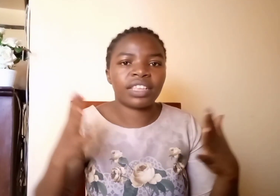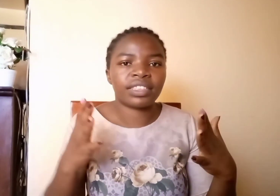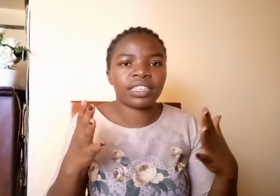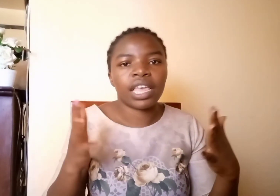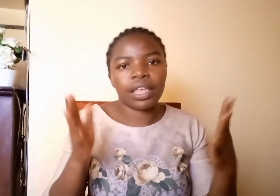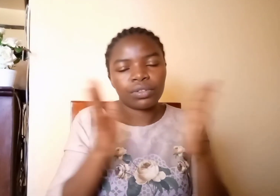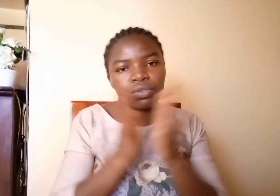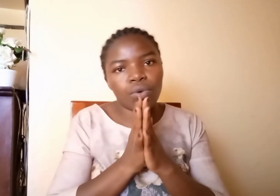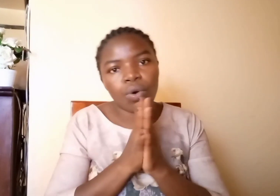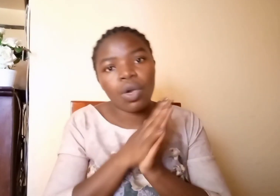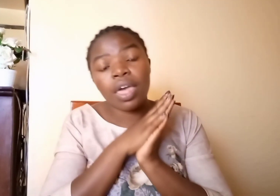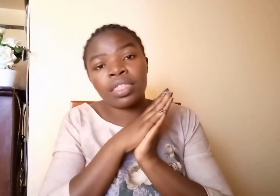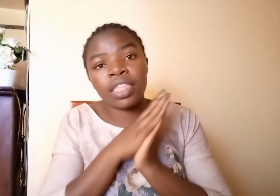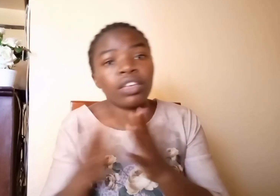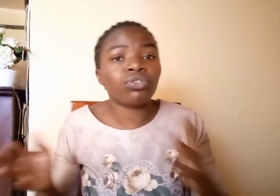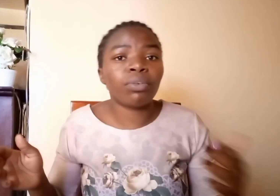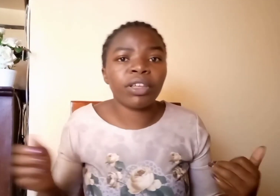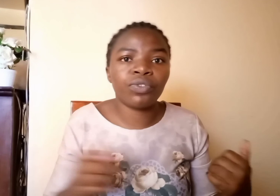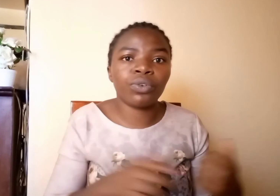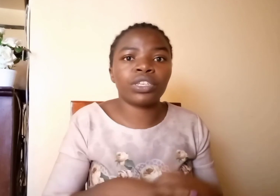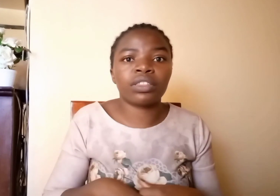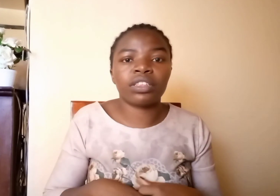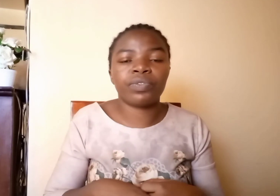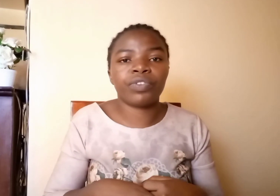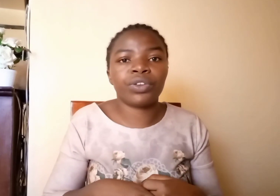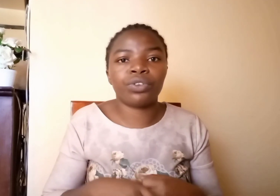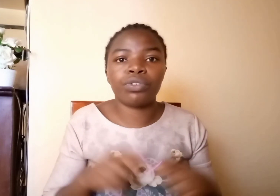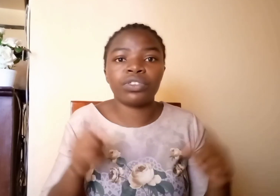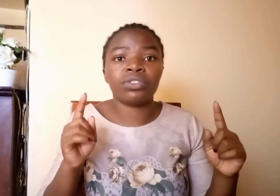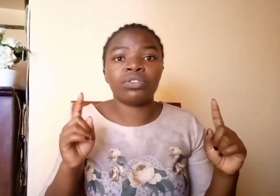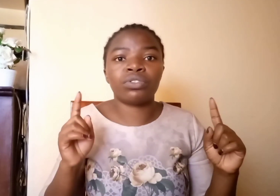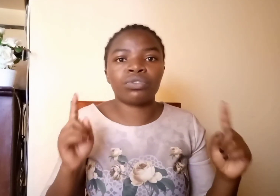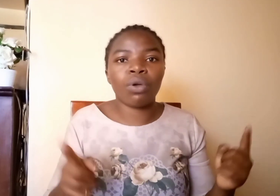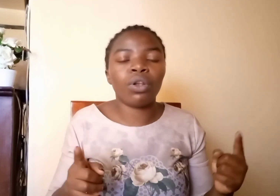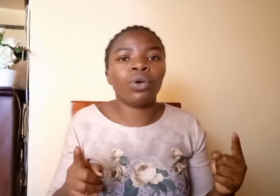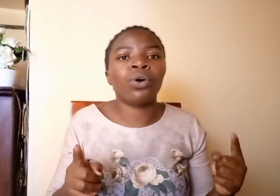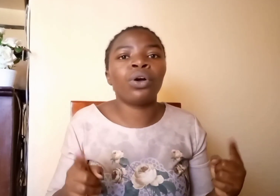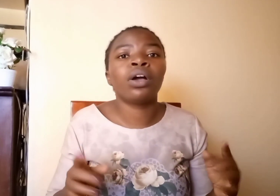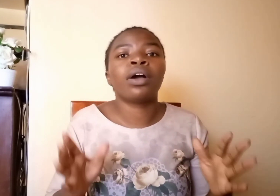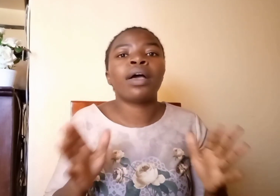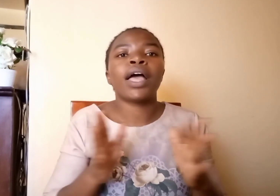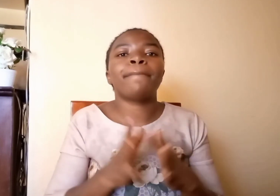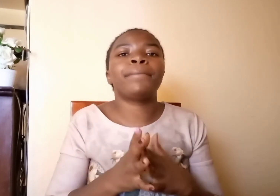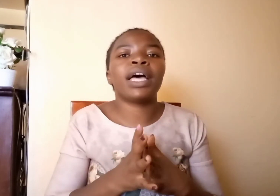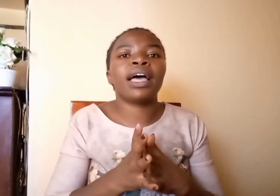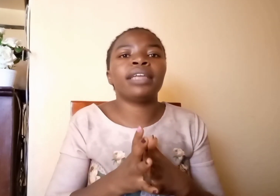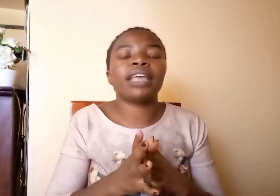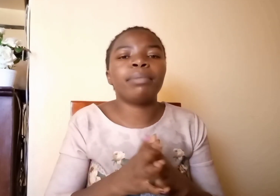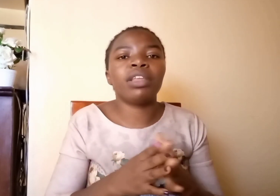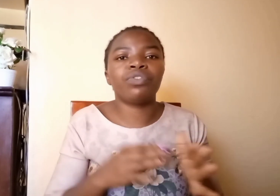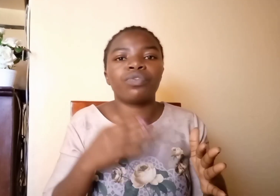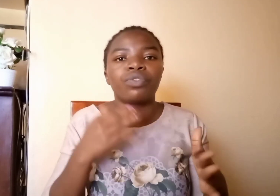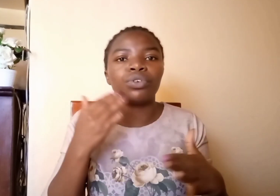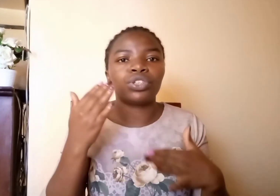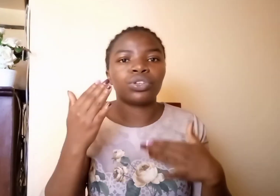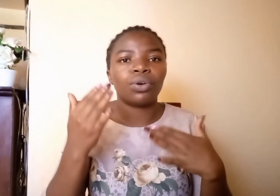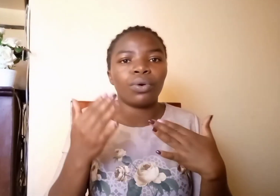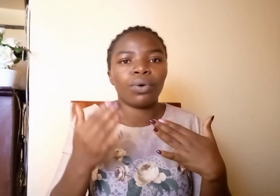this. So thank you so much for watching this video. It wasn't so long, but I believe you've got